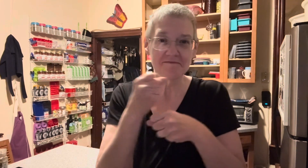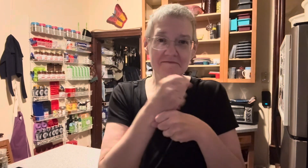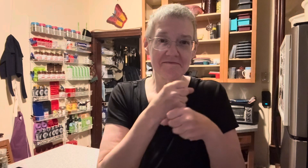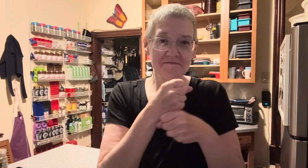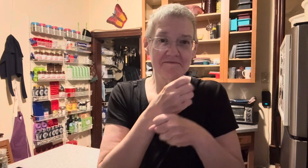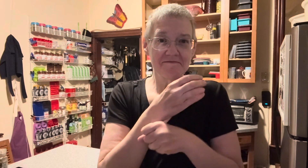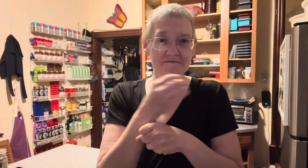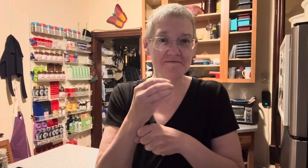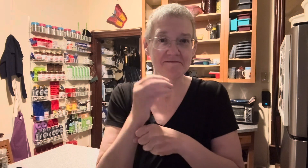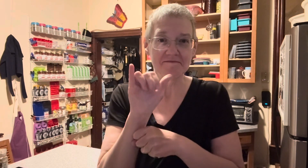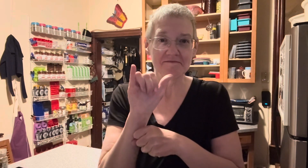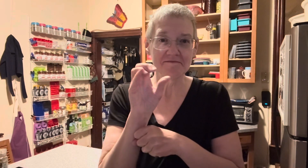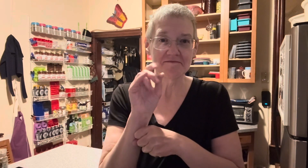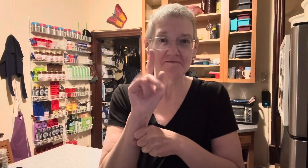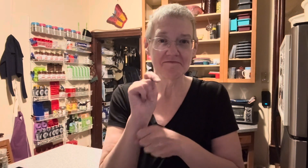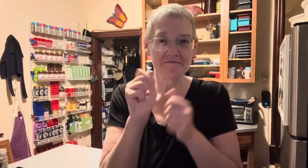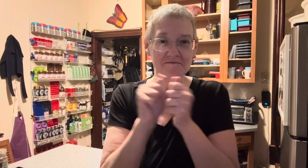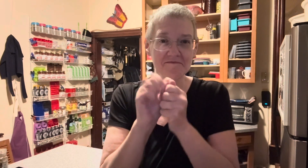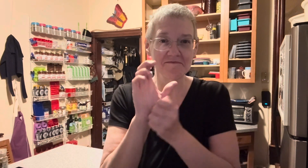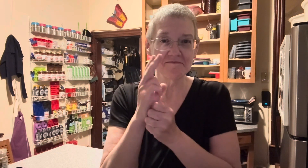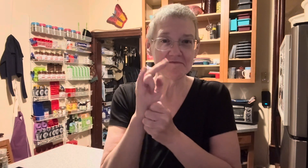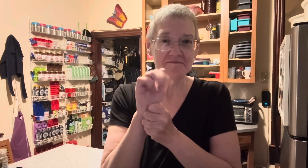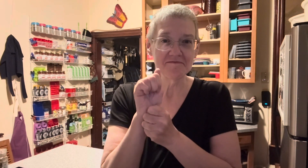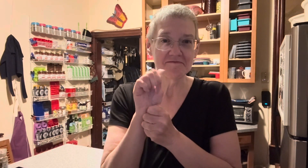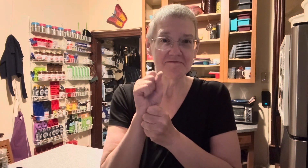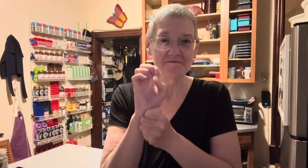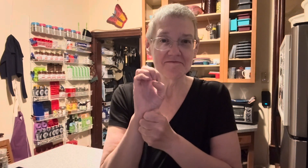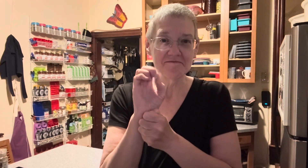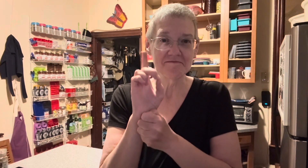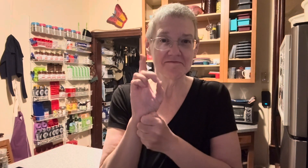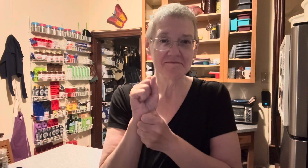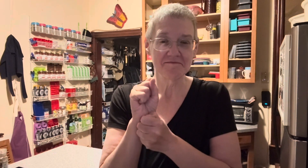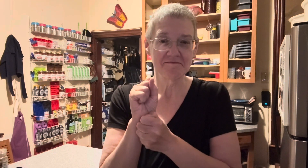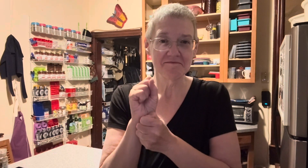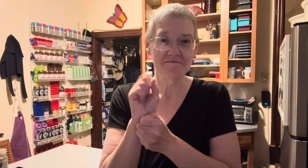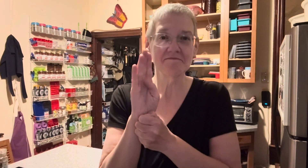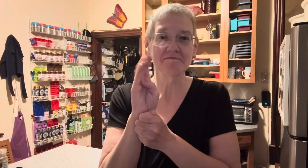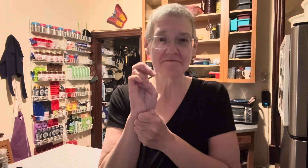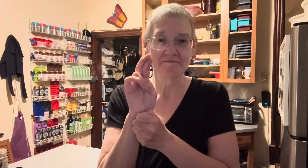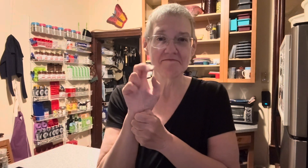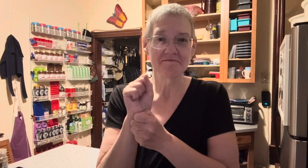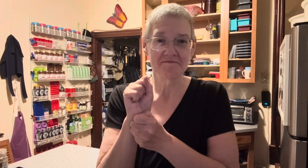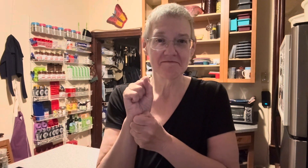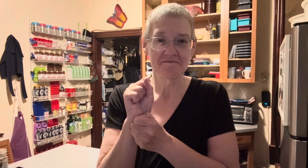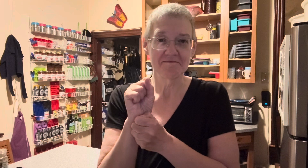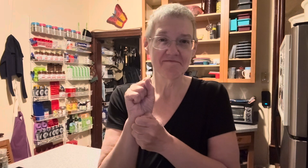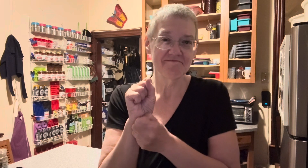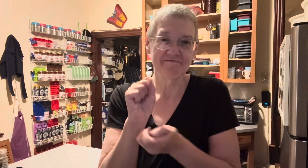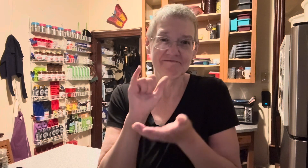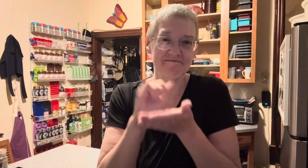coconut milk, coffee, and yogurt with chia seeds and